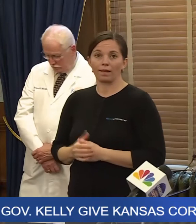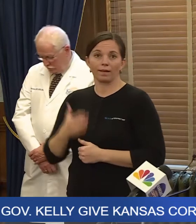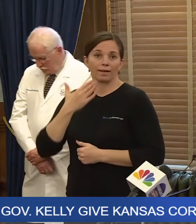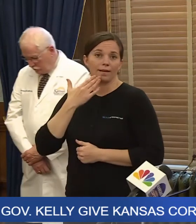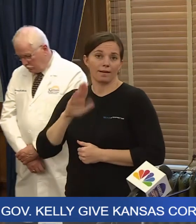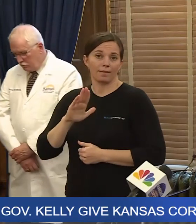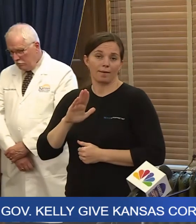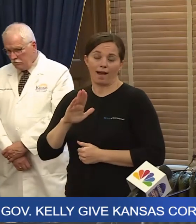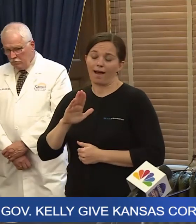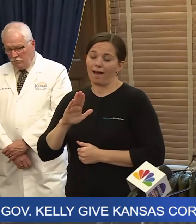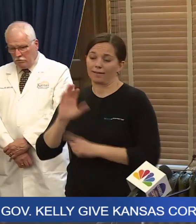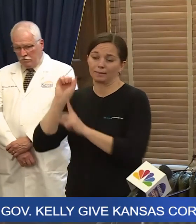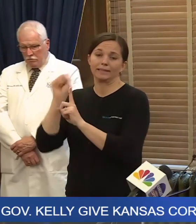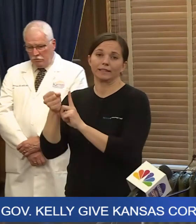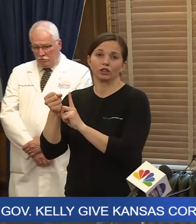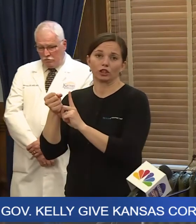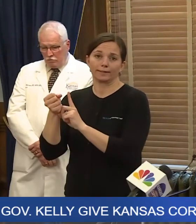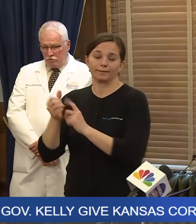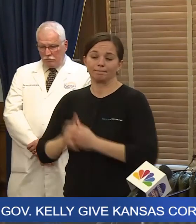position.